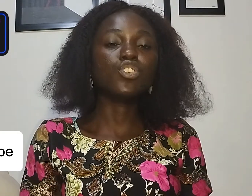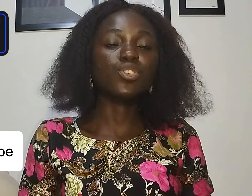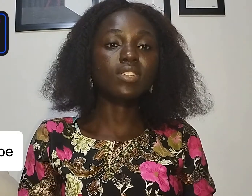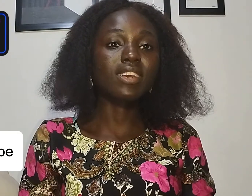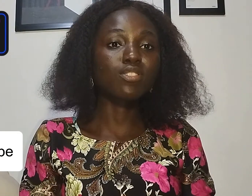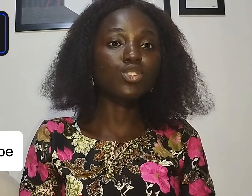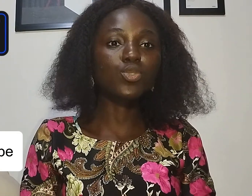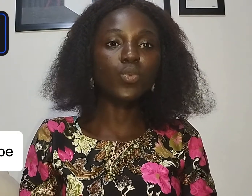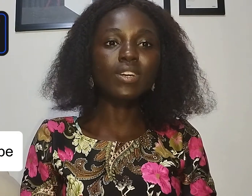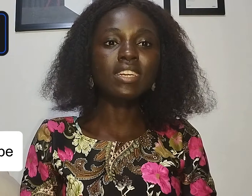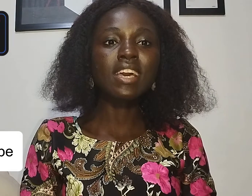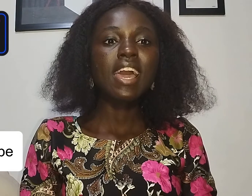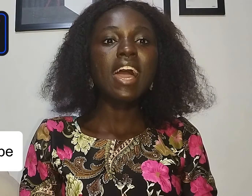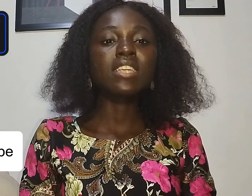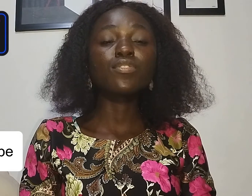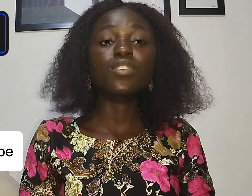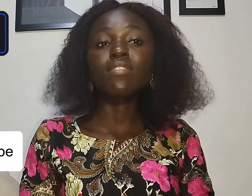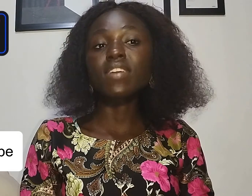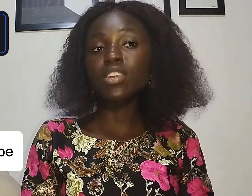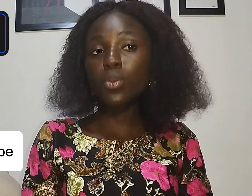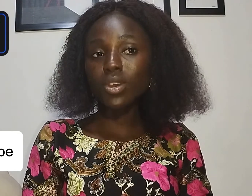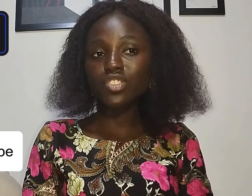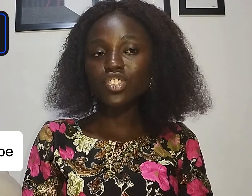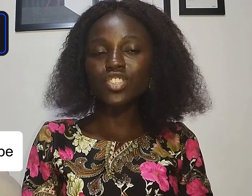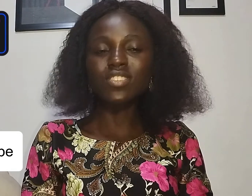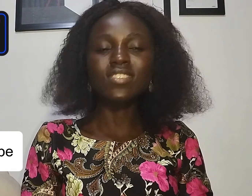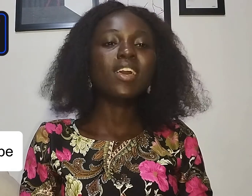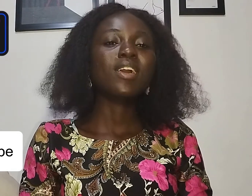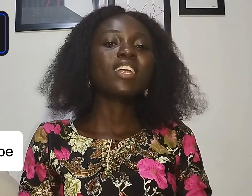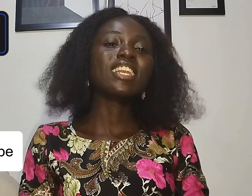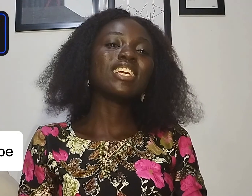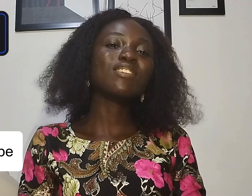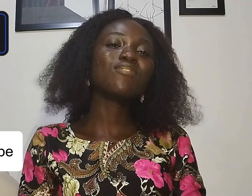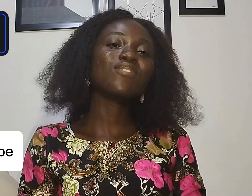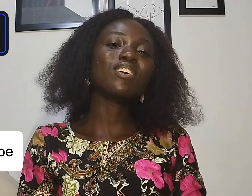videos like this one. And if you have any question, leave a